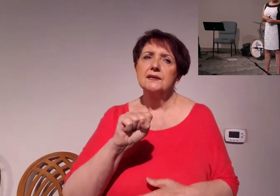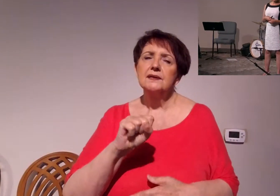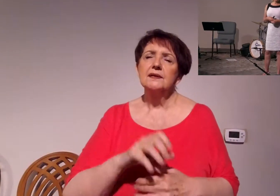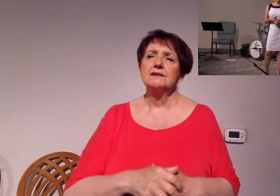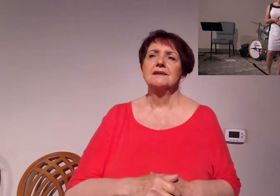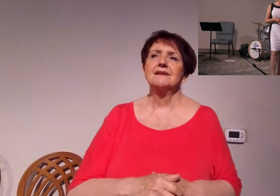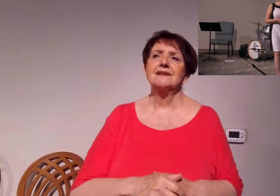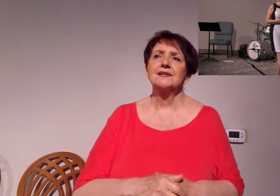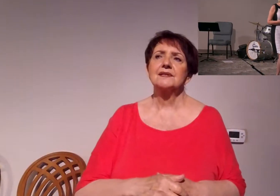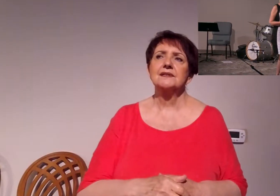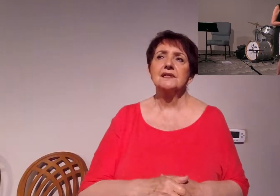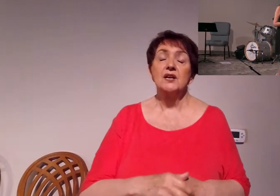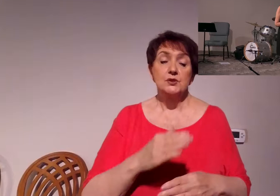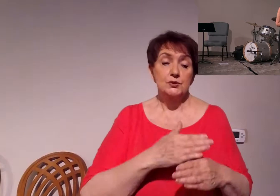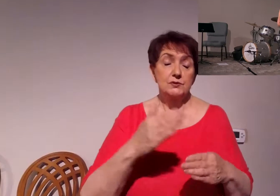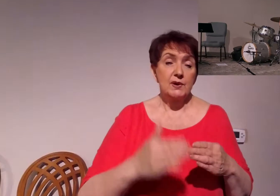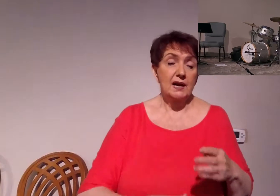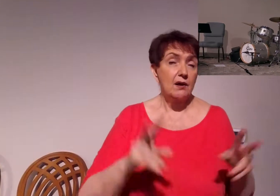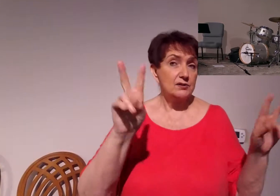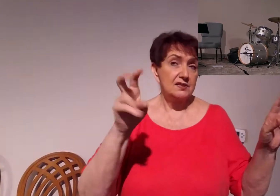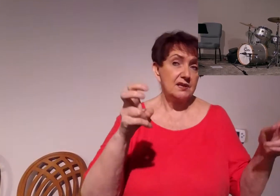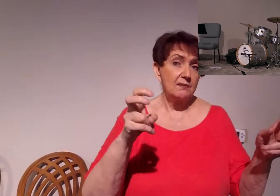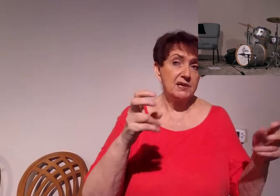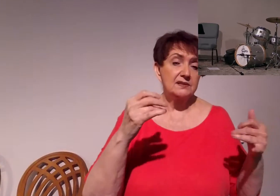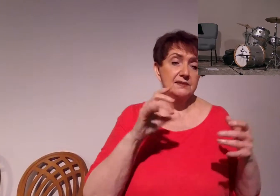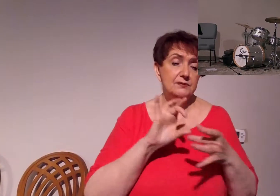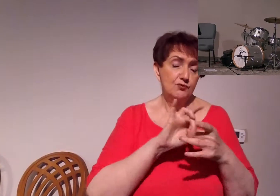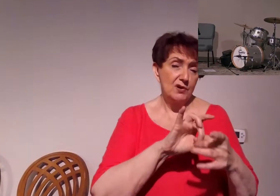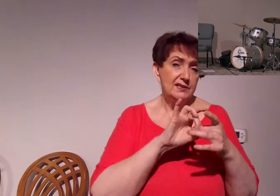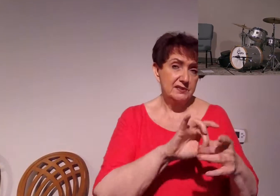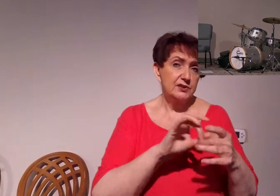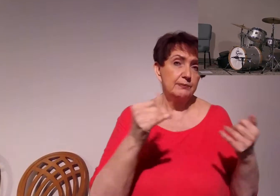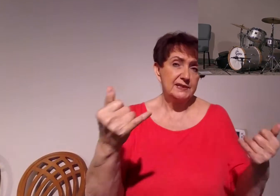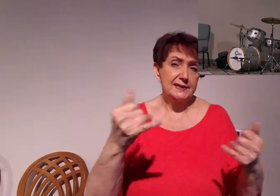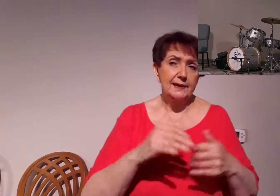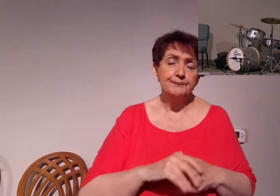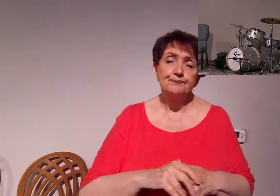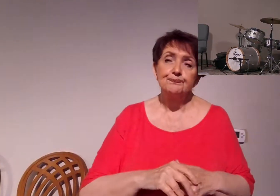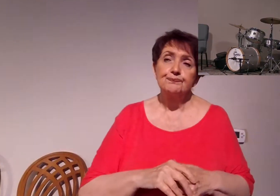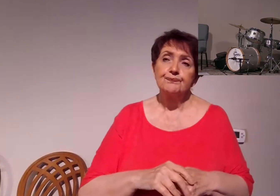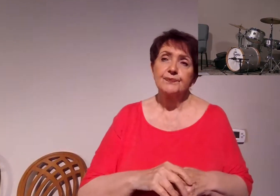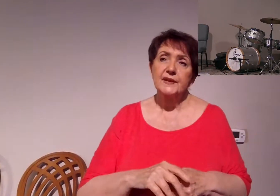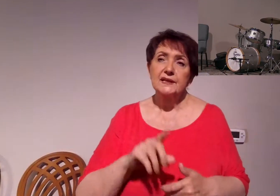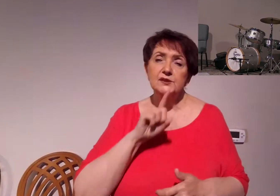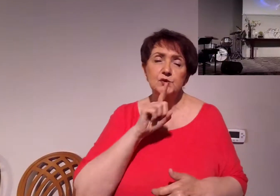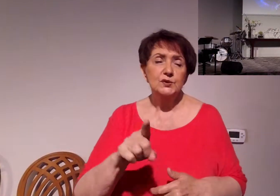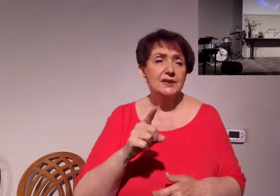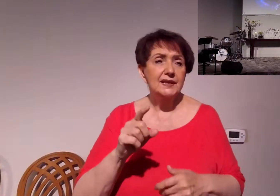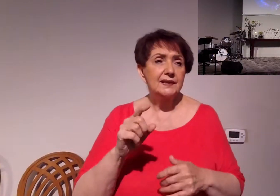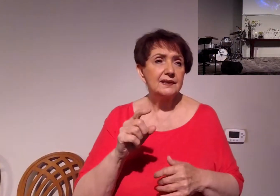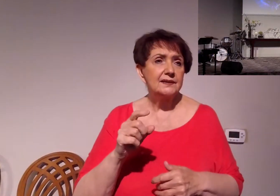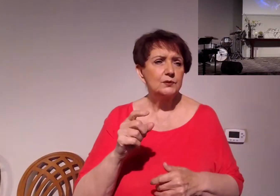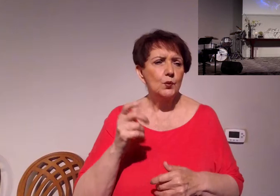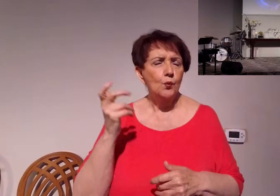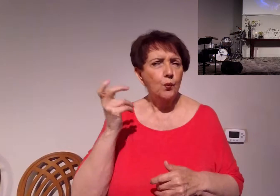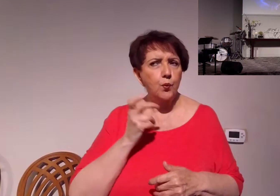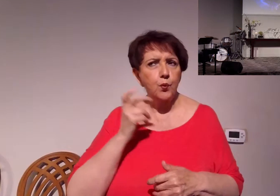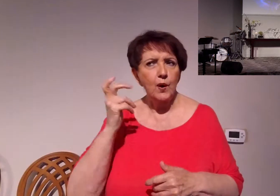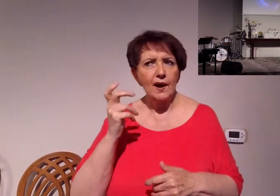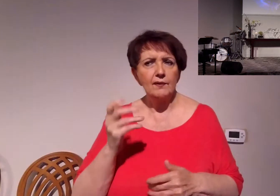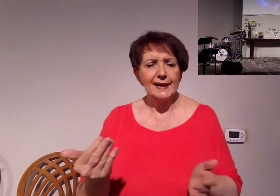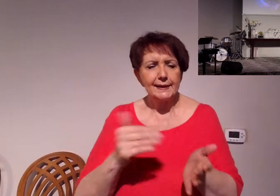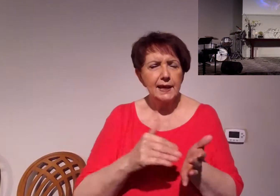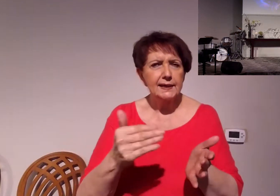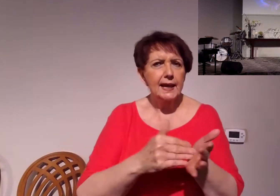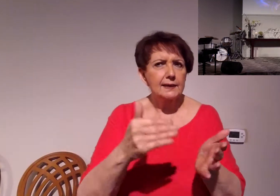so as we close up this topic on relationships, it's just really extraordinary how over and over and over